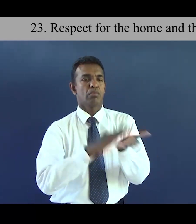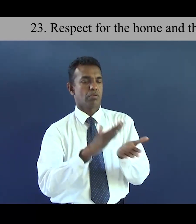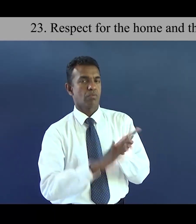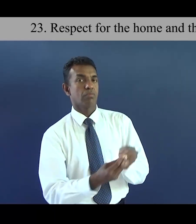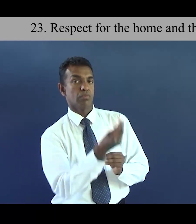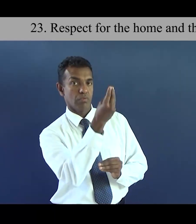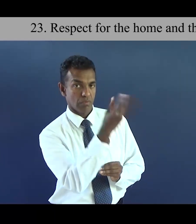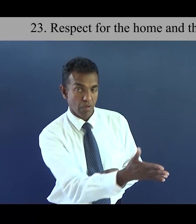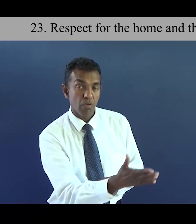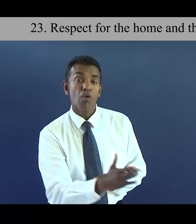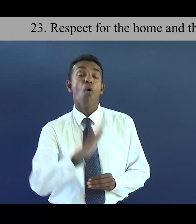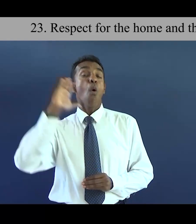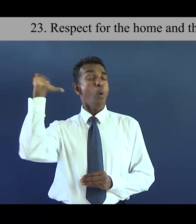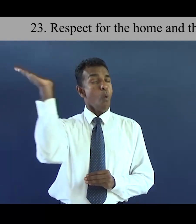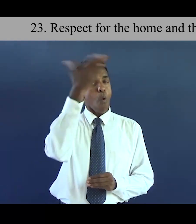their families.